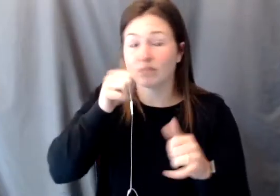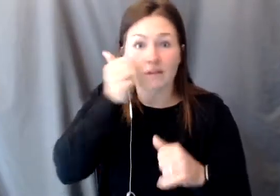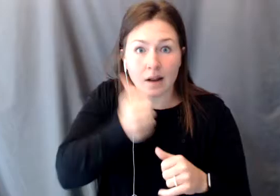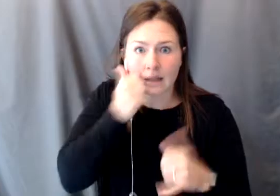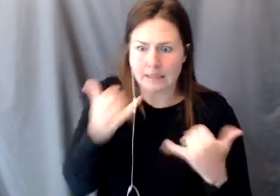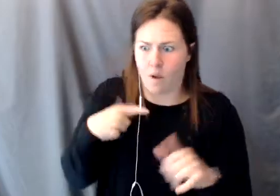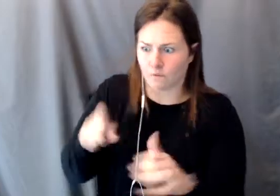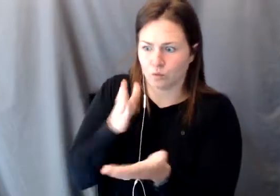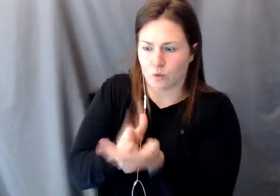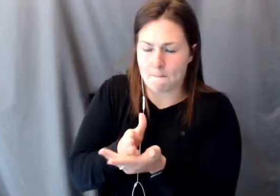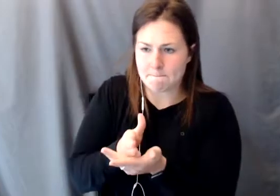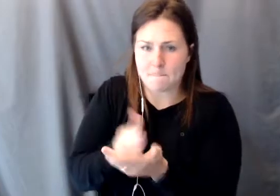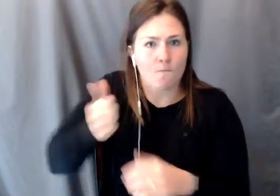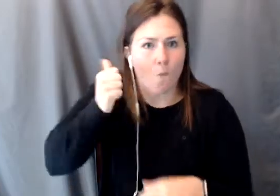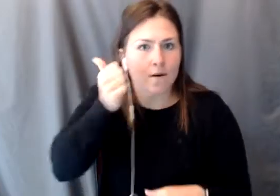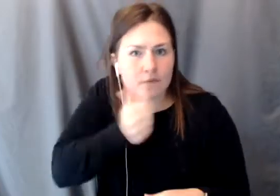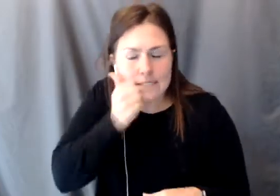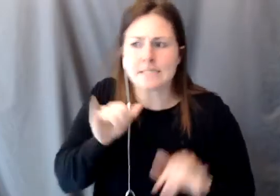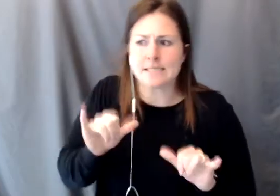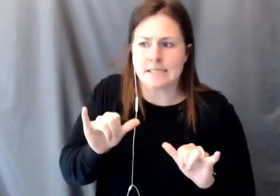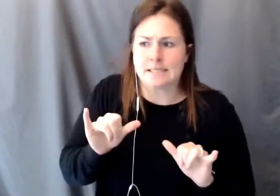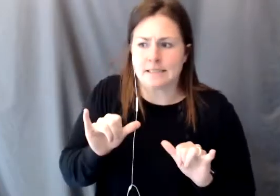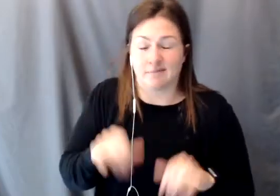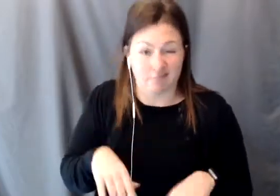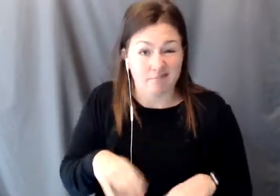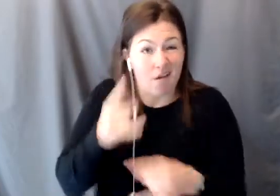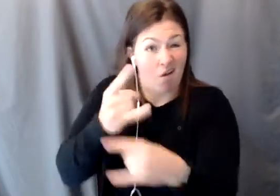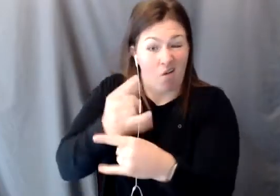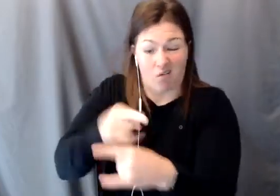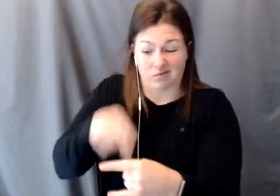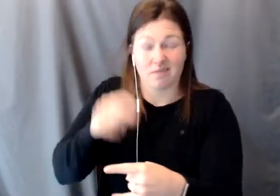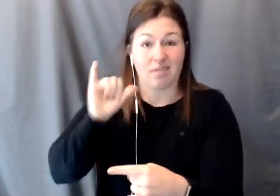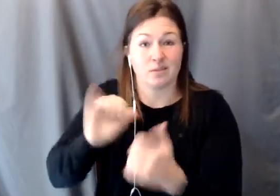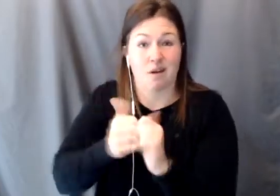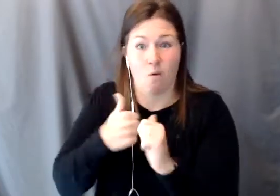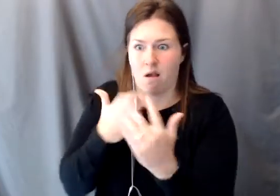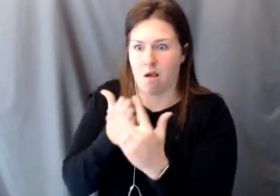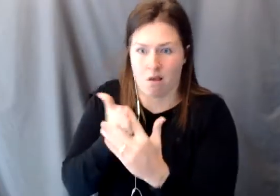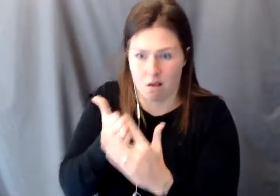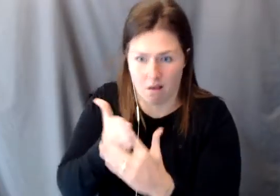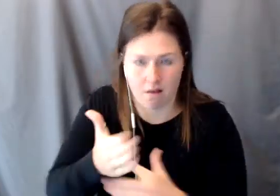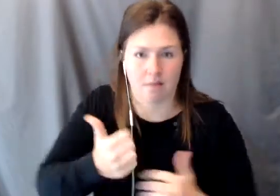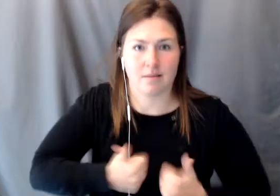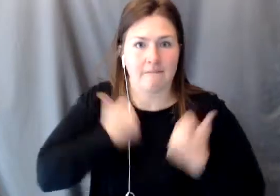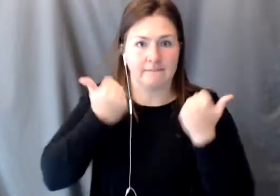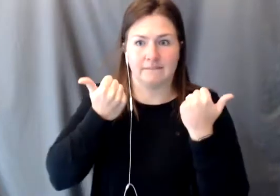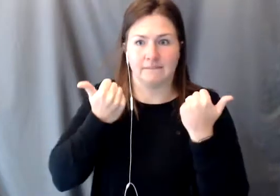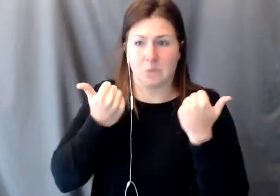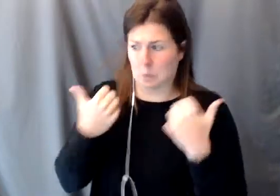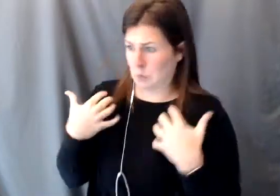I used alcohol to get through life. And so I did not know how to get through life sober. So I had a lot to learn when I